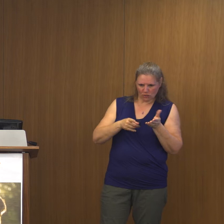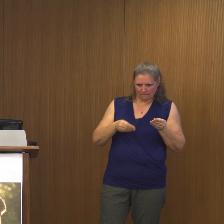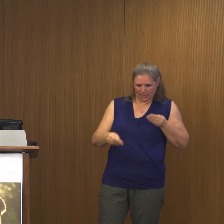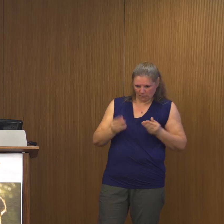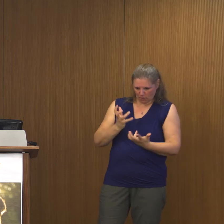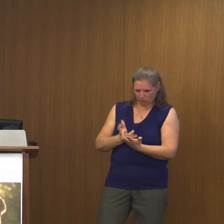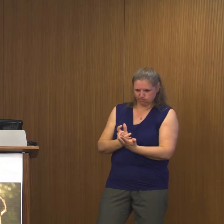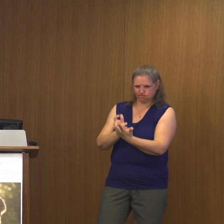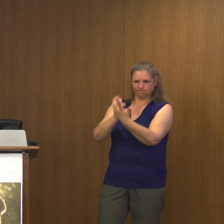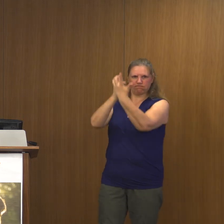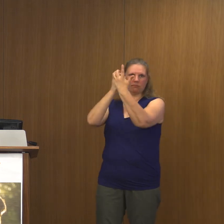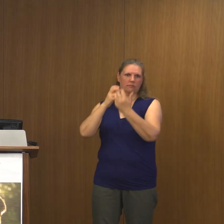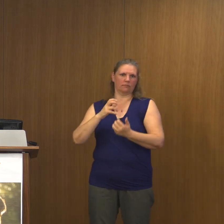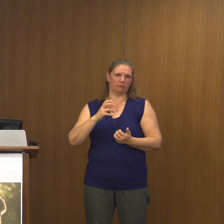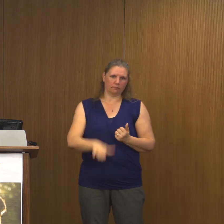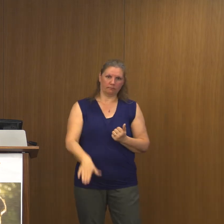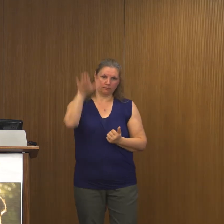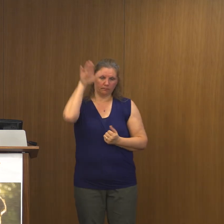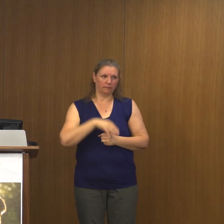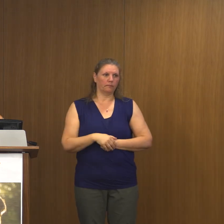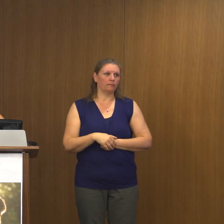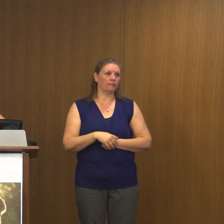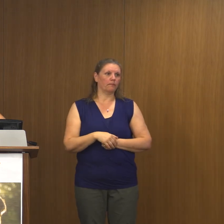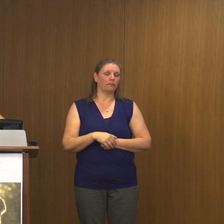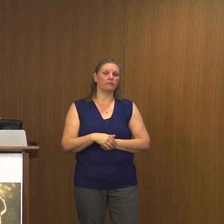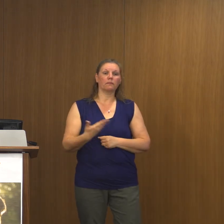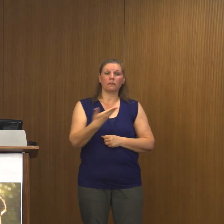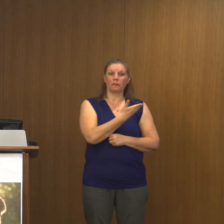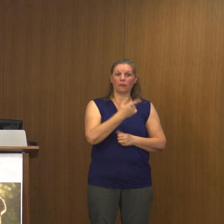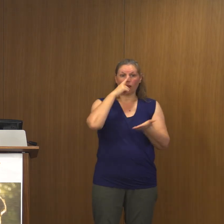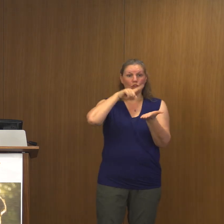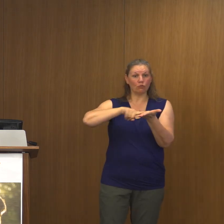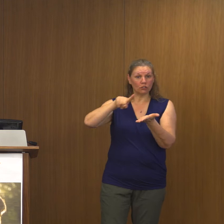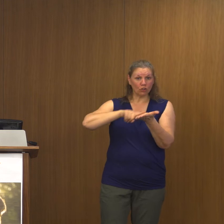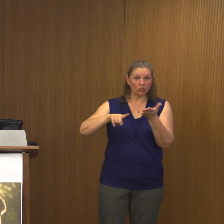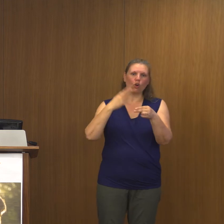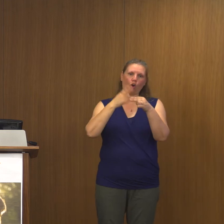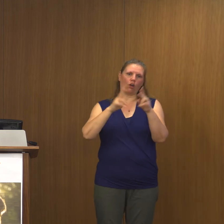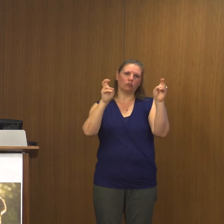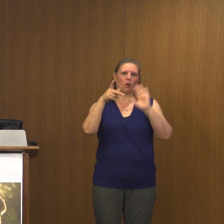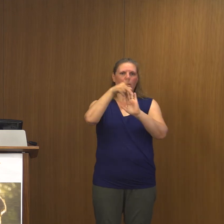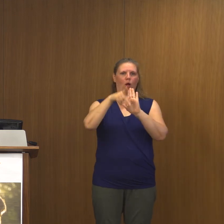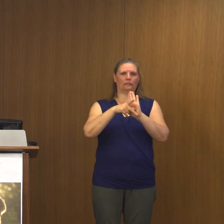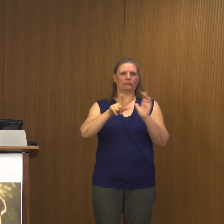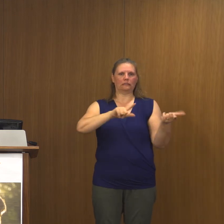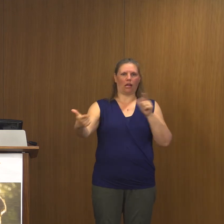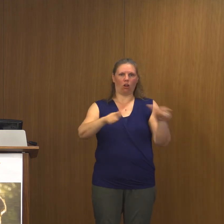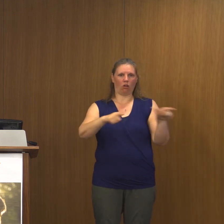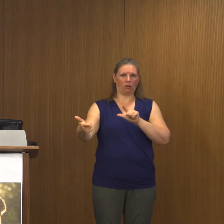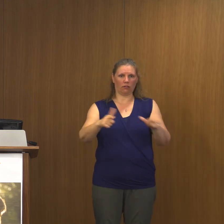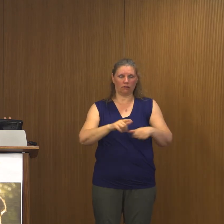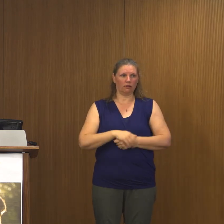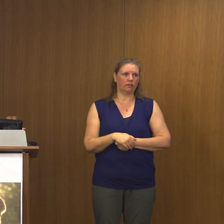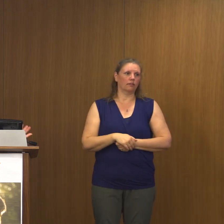across the lifespan. The research project that we call the Policy Dialogue, it's we wanted to